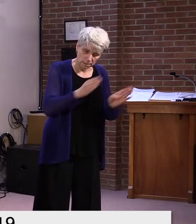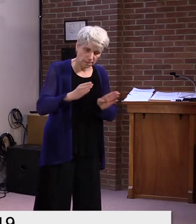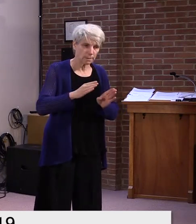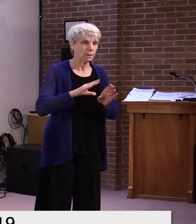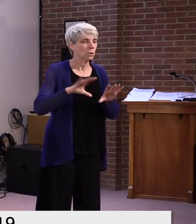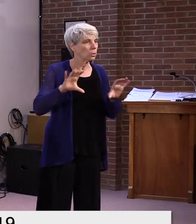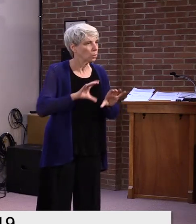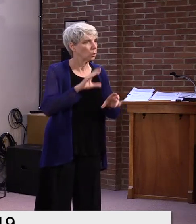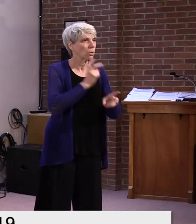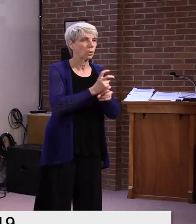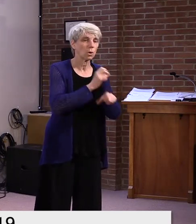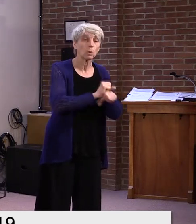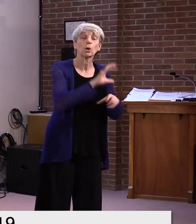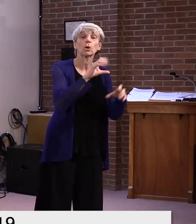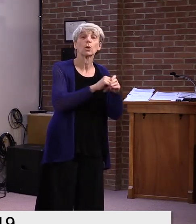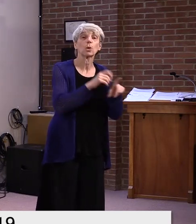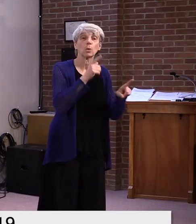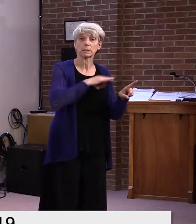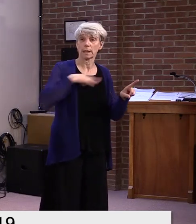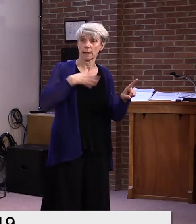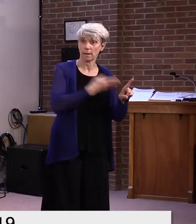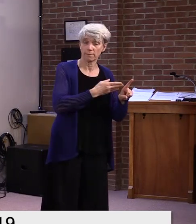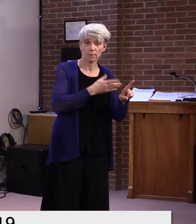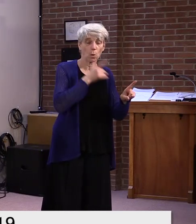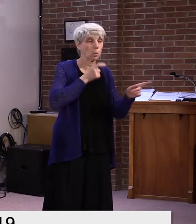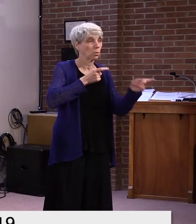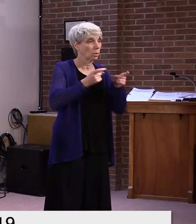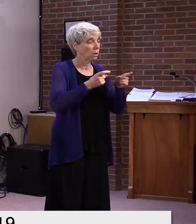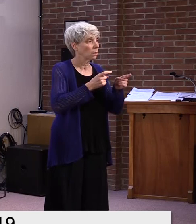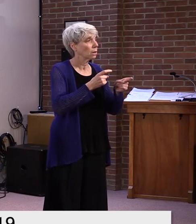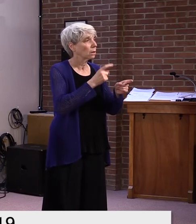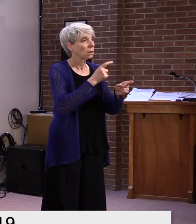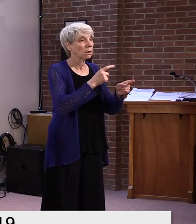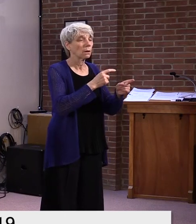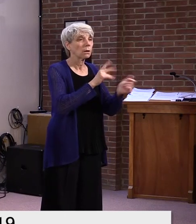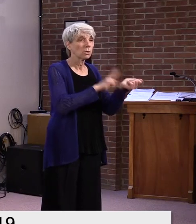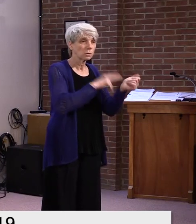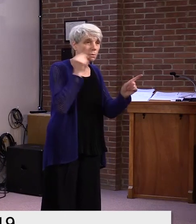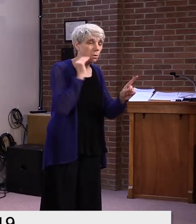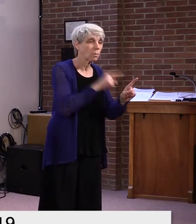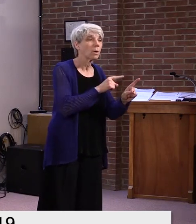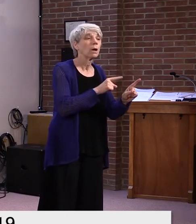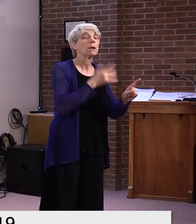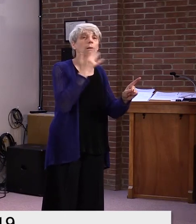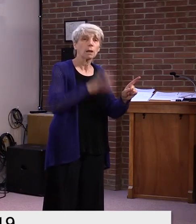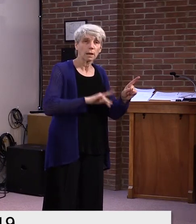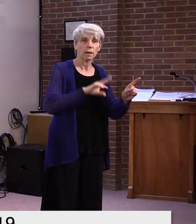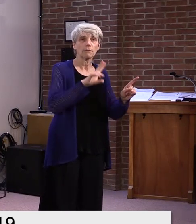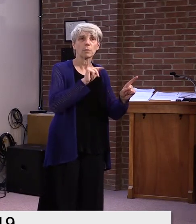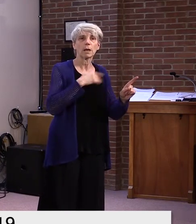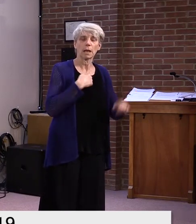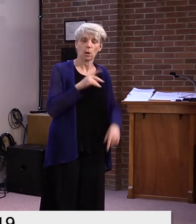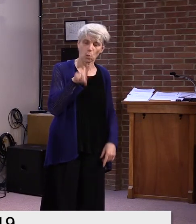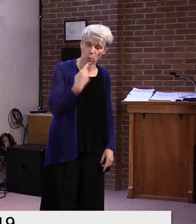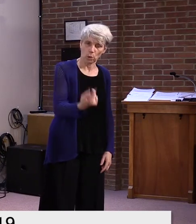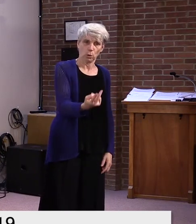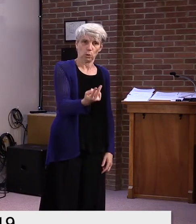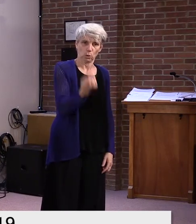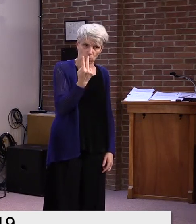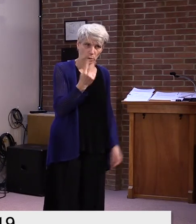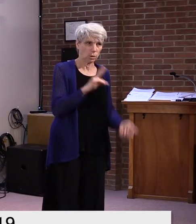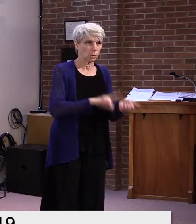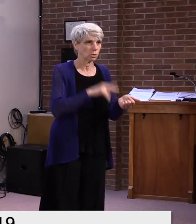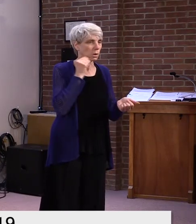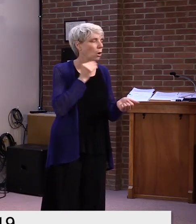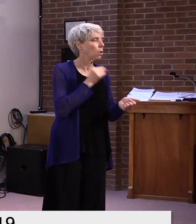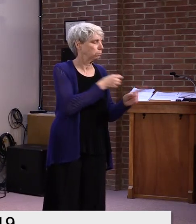procedures quickly put in place, Vermont has seen only two major outbreaks in long-term care facilities out of the